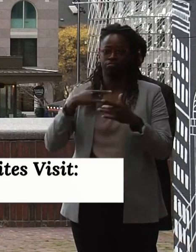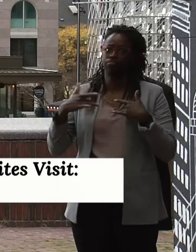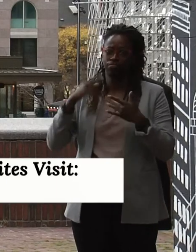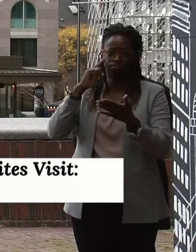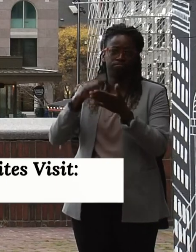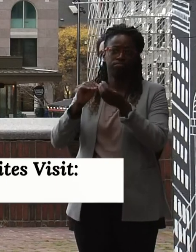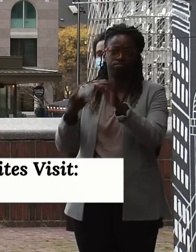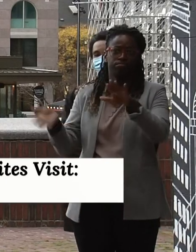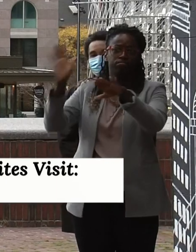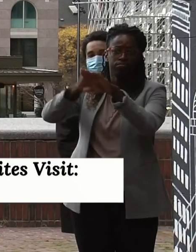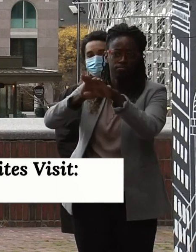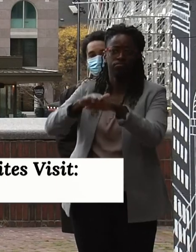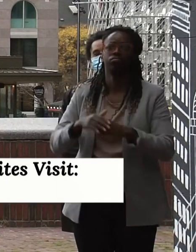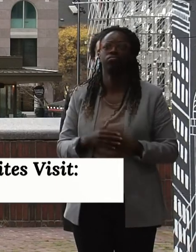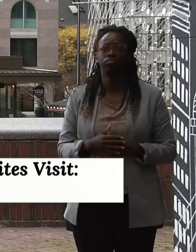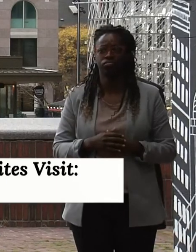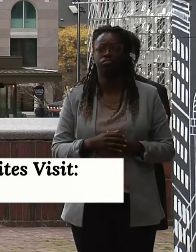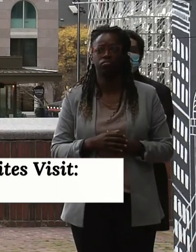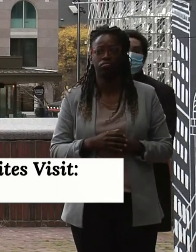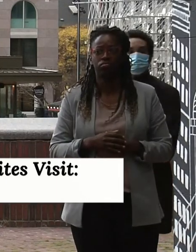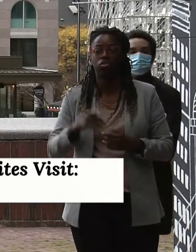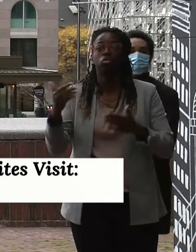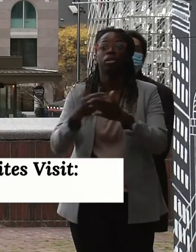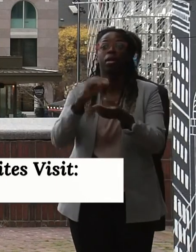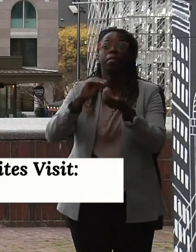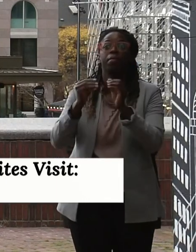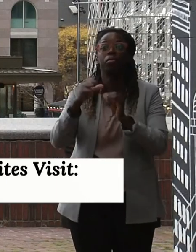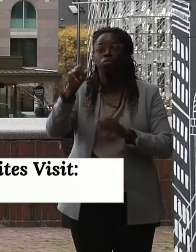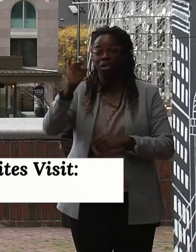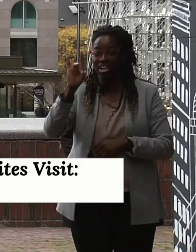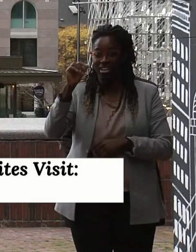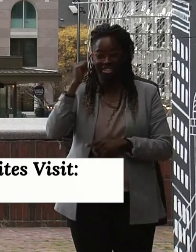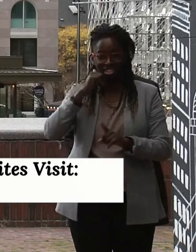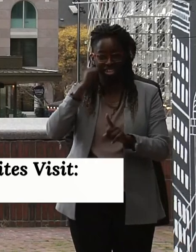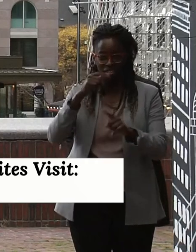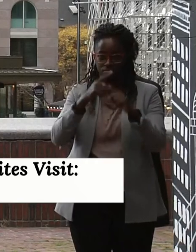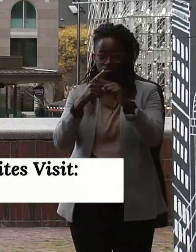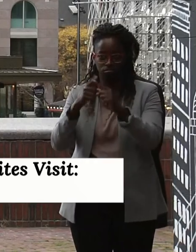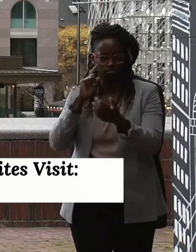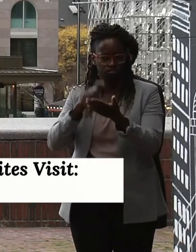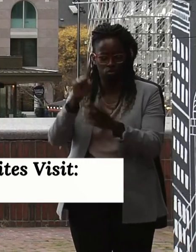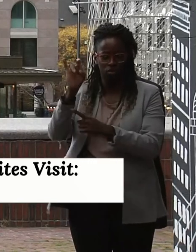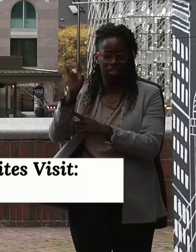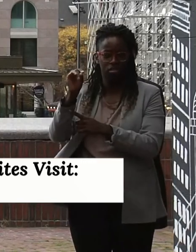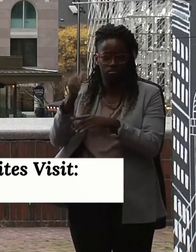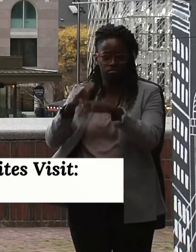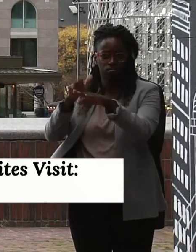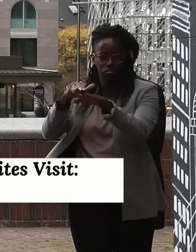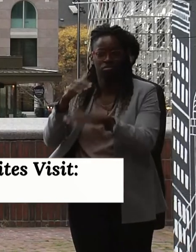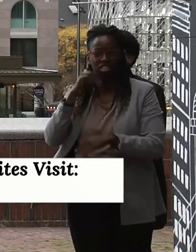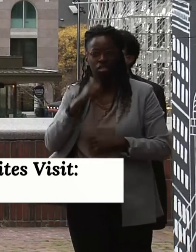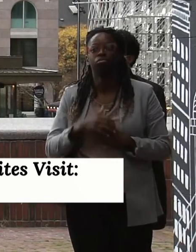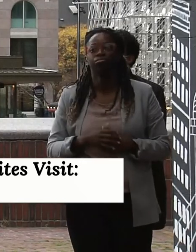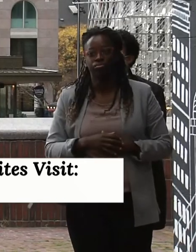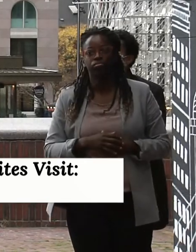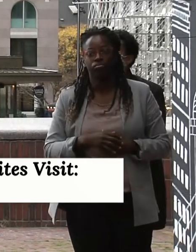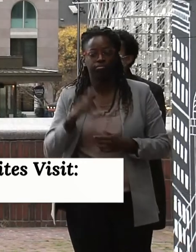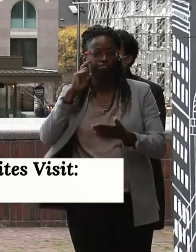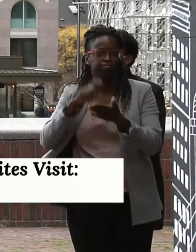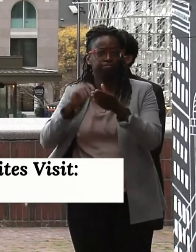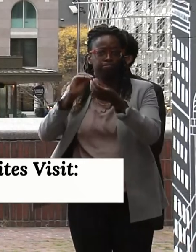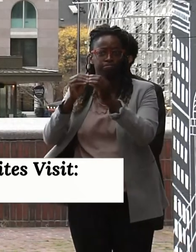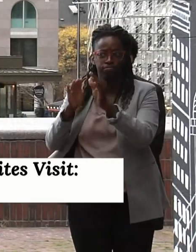to 180, and last week we're at 128 cases per day. So we're seeing a pretty significant increase in daily cases. The